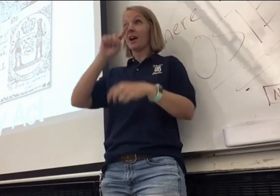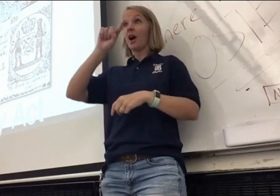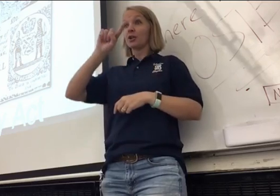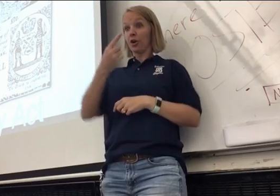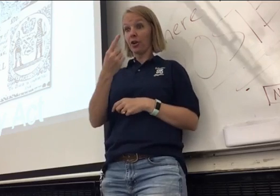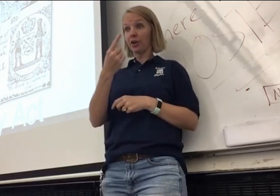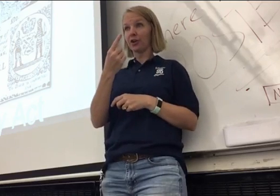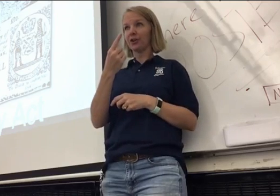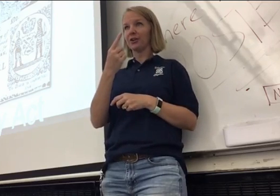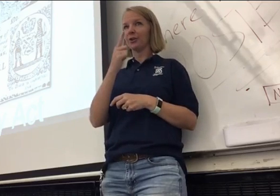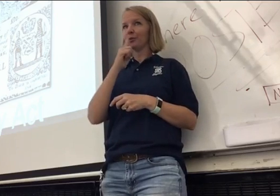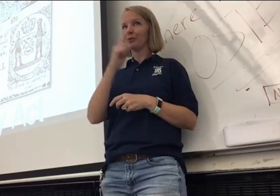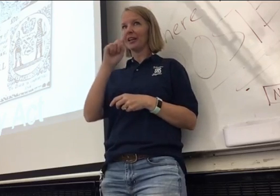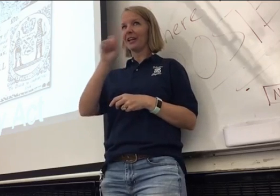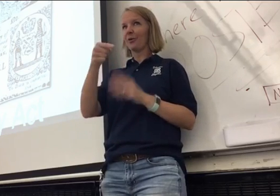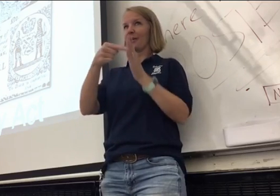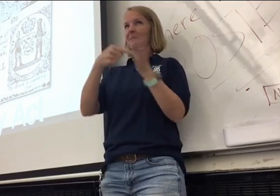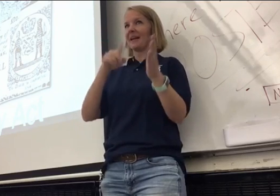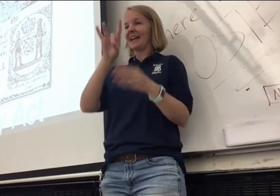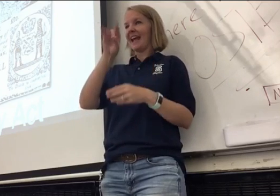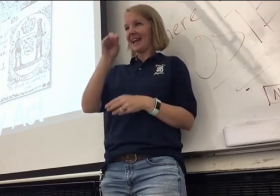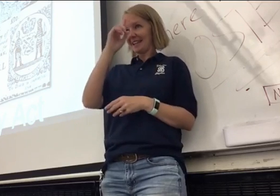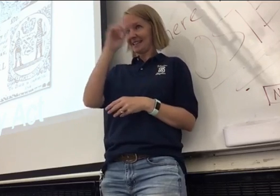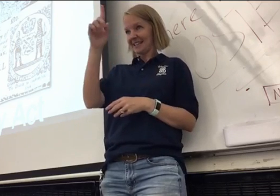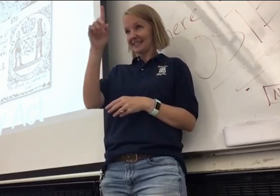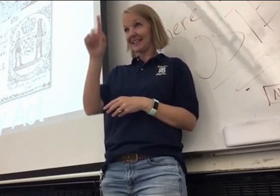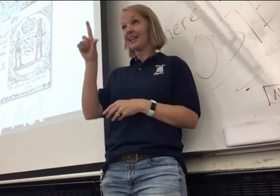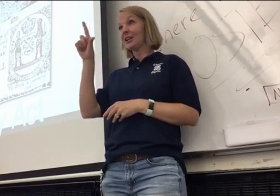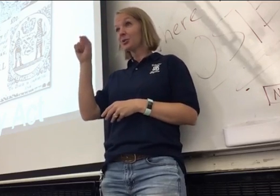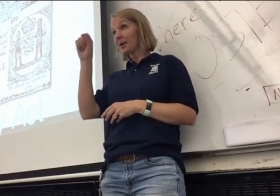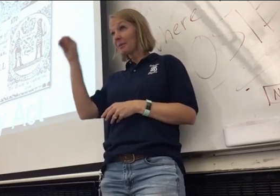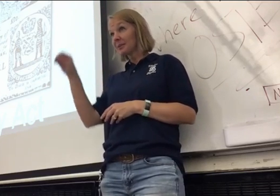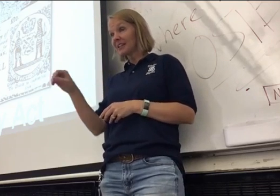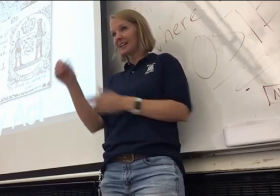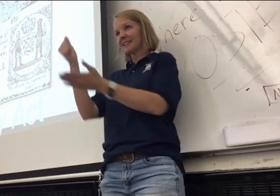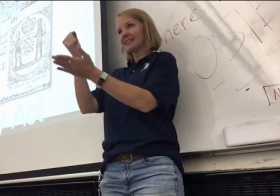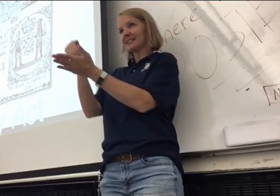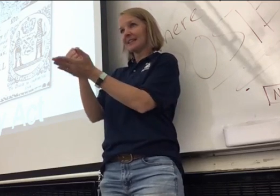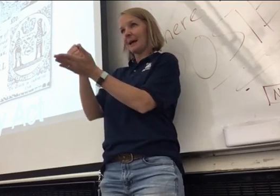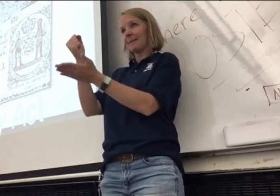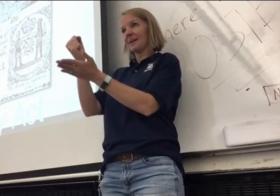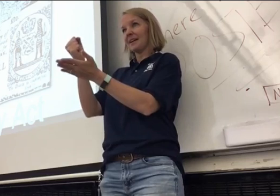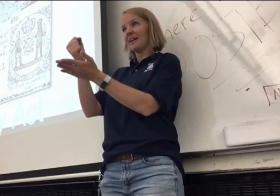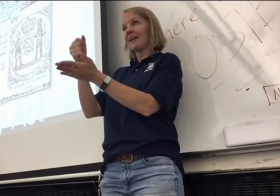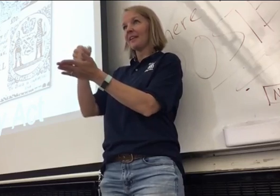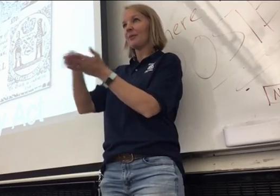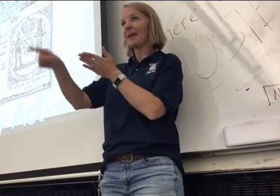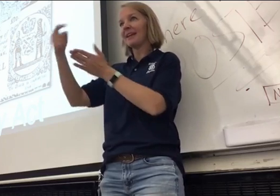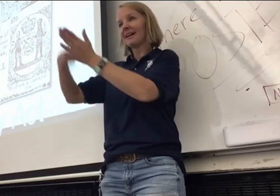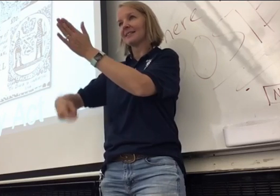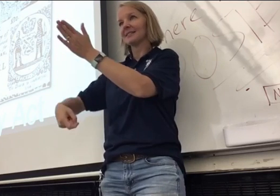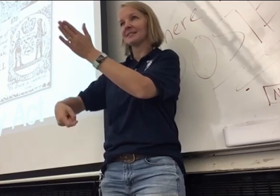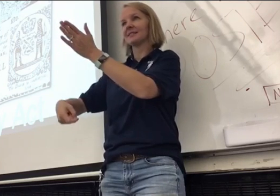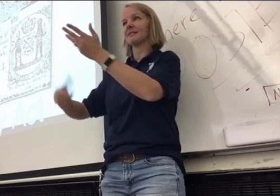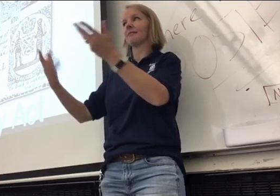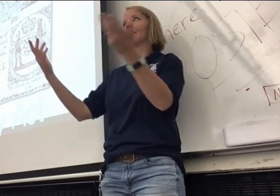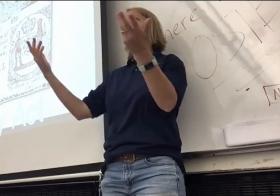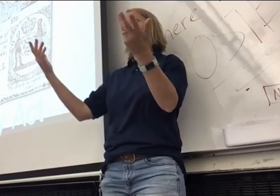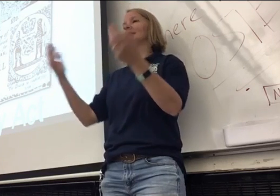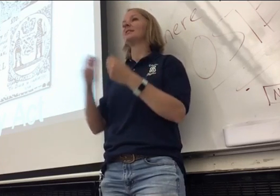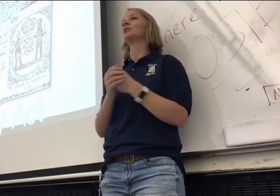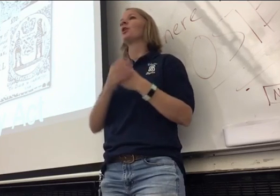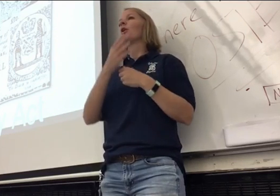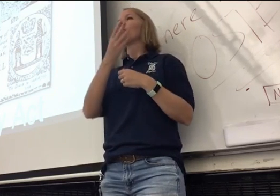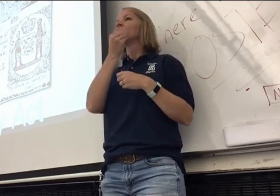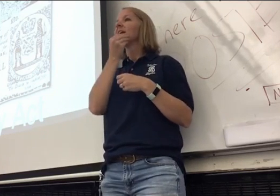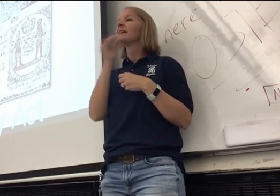you're really only getting 80 cents of money, and 20% is going into taxes that go back to the government. And let's pretend,